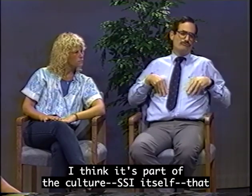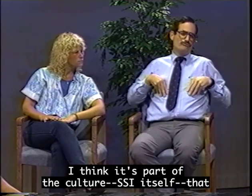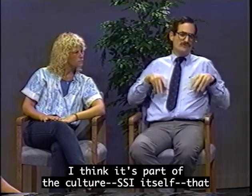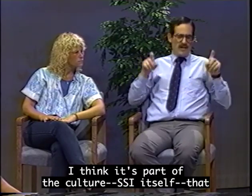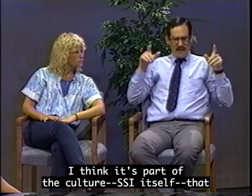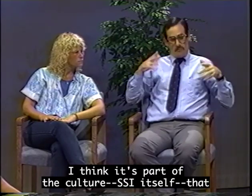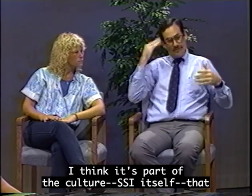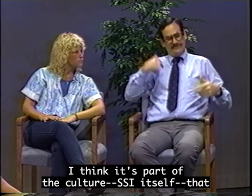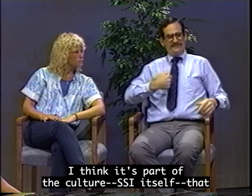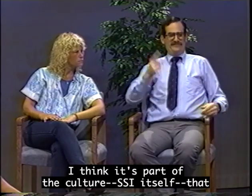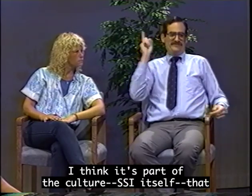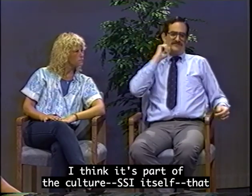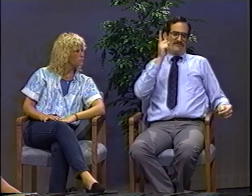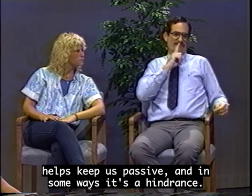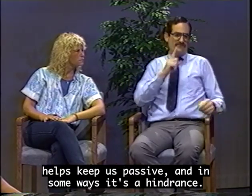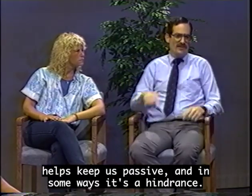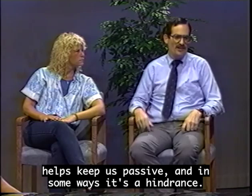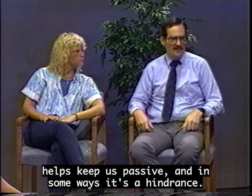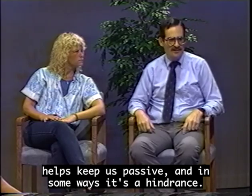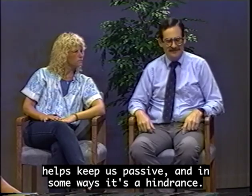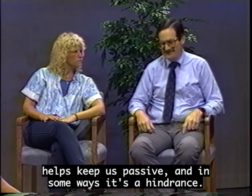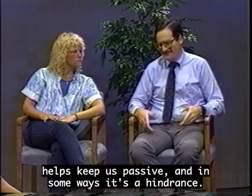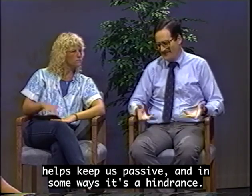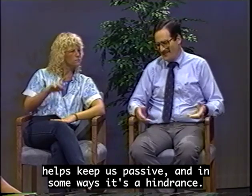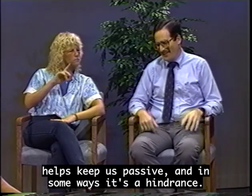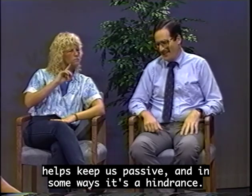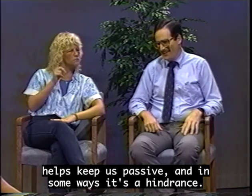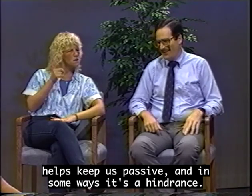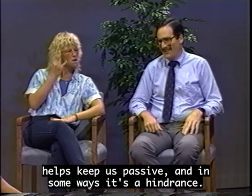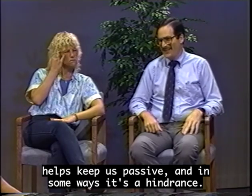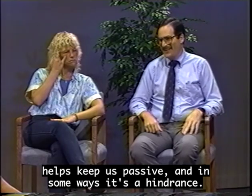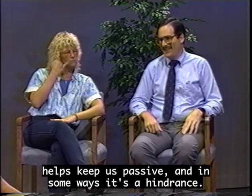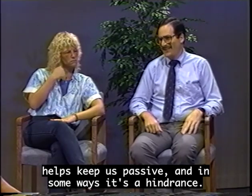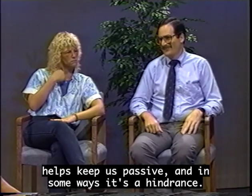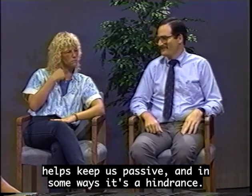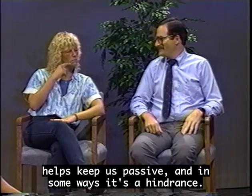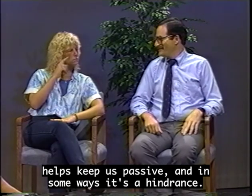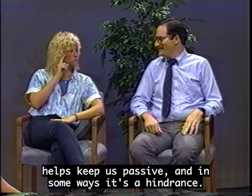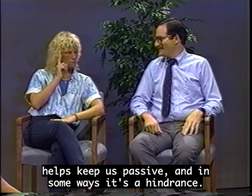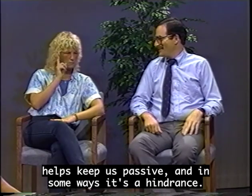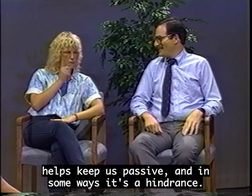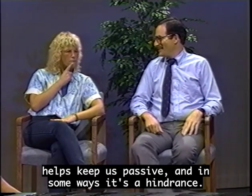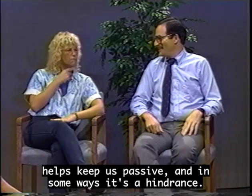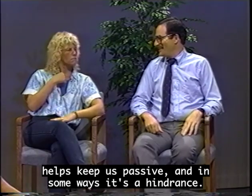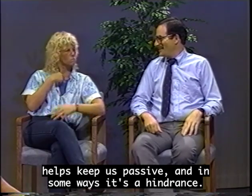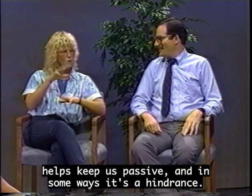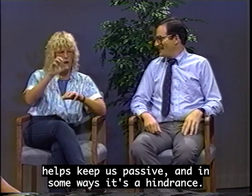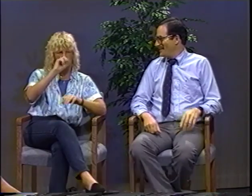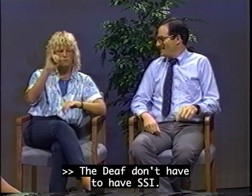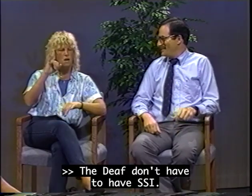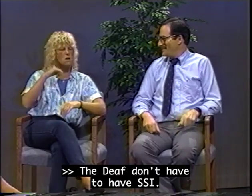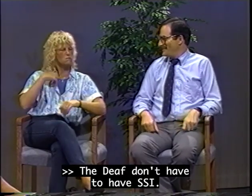culture, SSI itself, that helps keep us passive, and in some ways it's a hindrance.